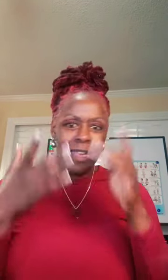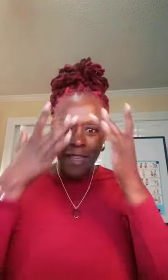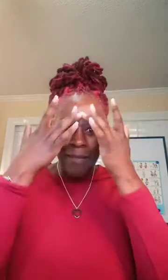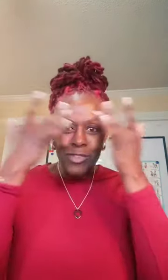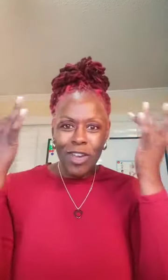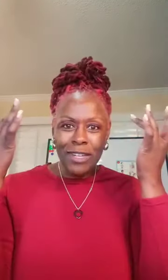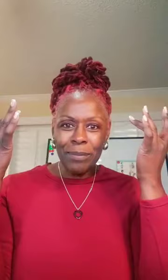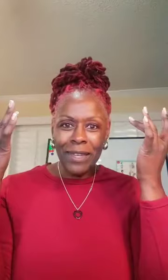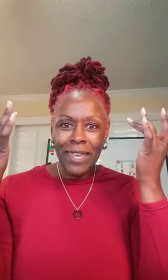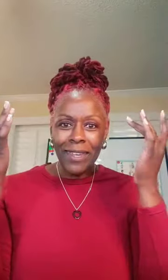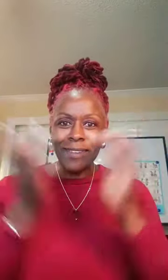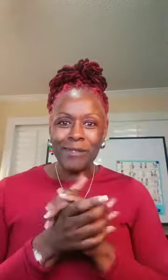I'm drawing a blank.